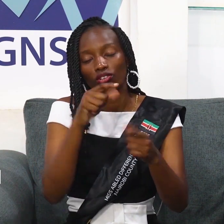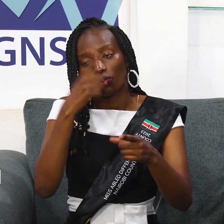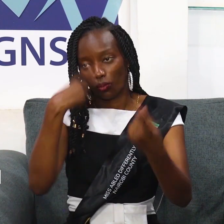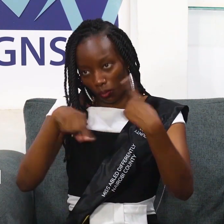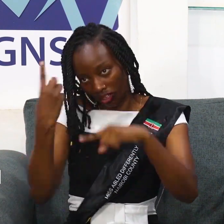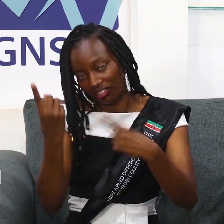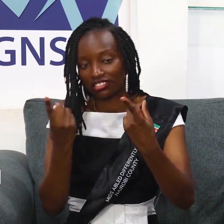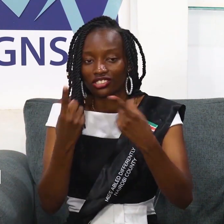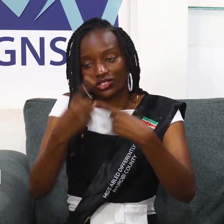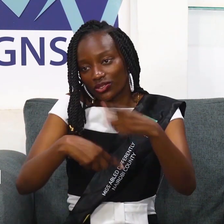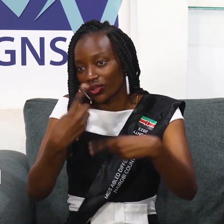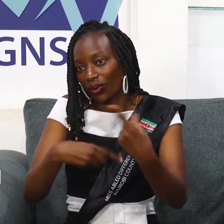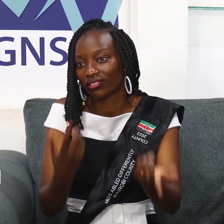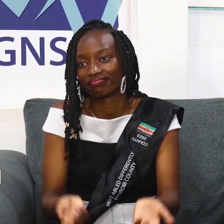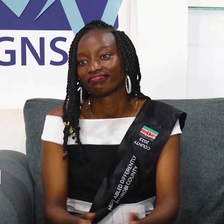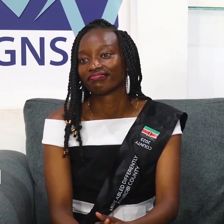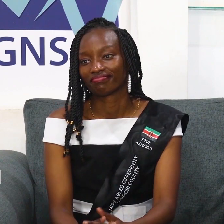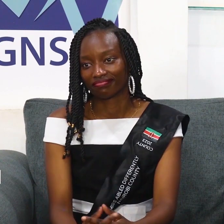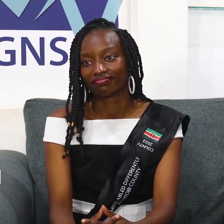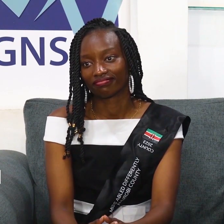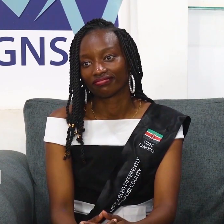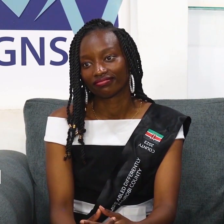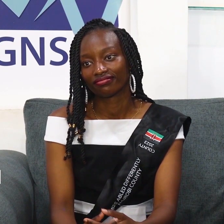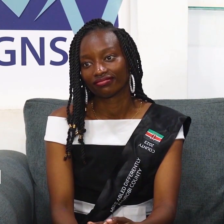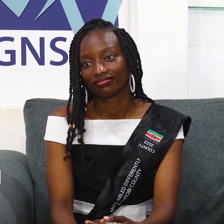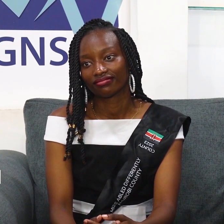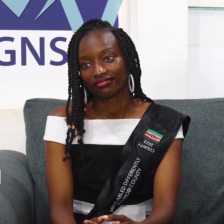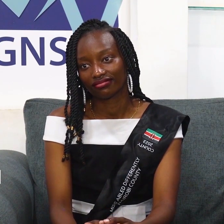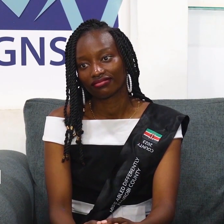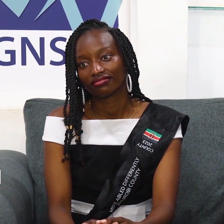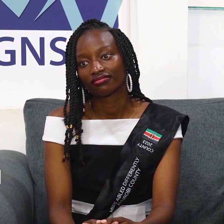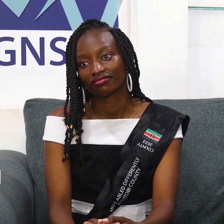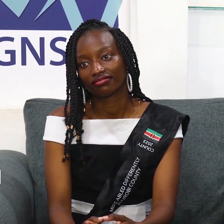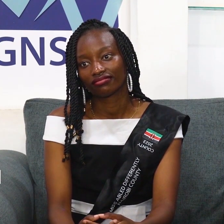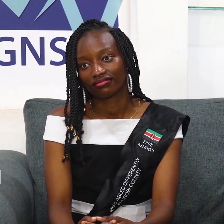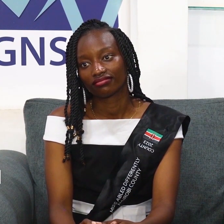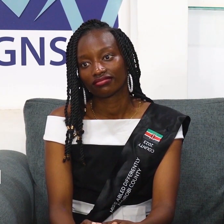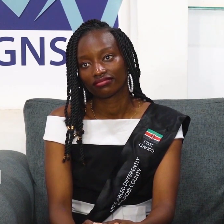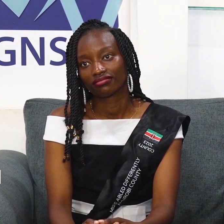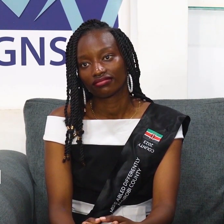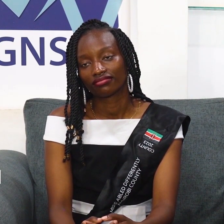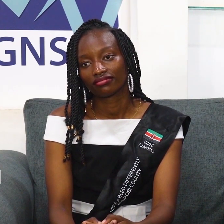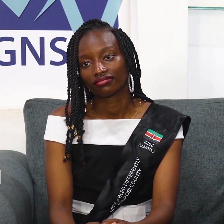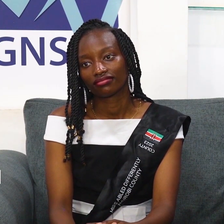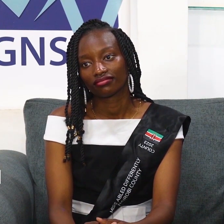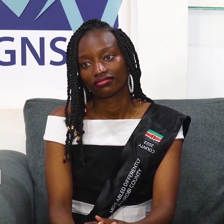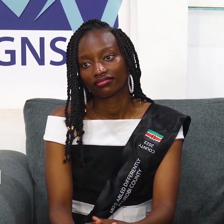it was among my first times. I remember that my first competition I won, so the second time losing, it just showed me I have to continue striving